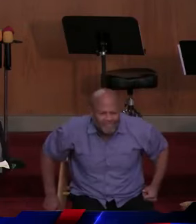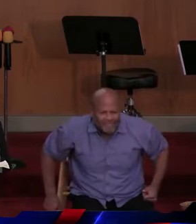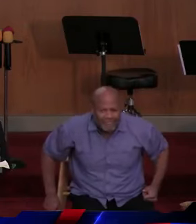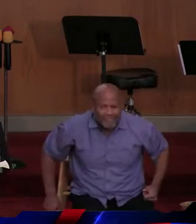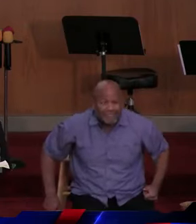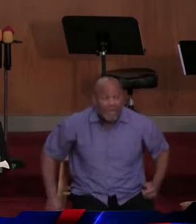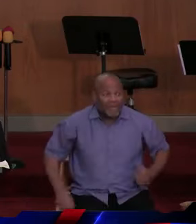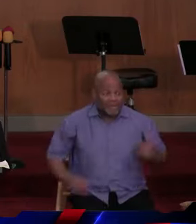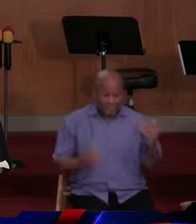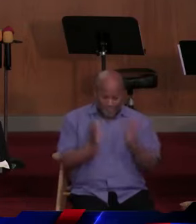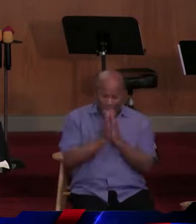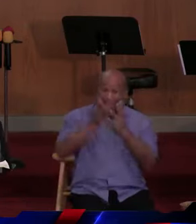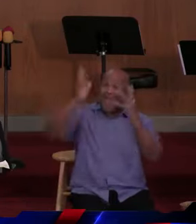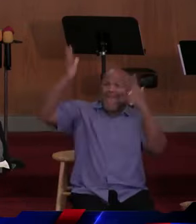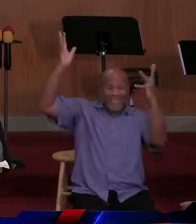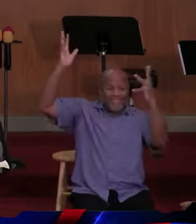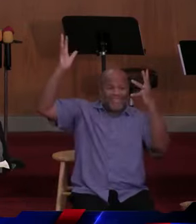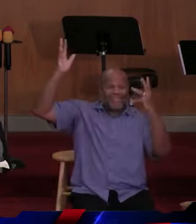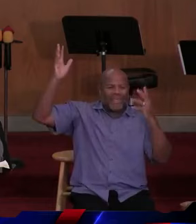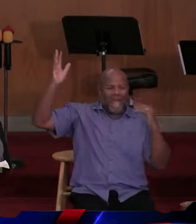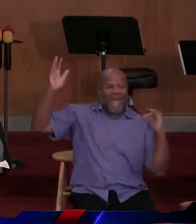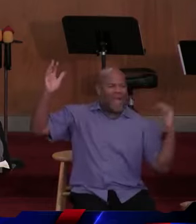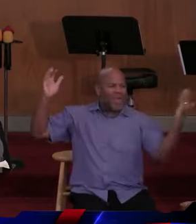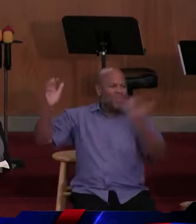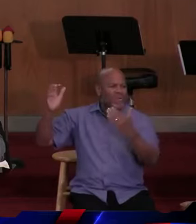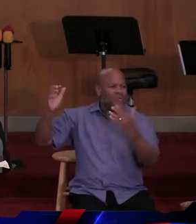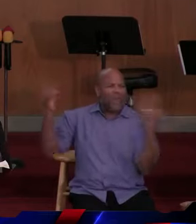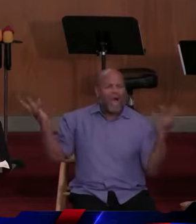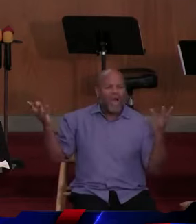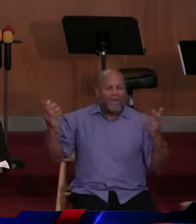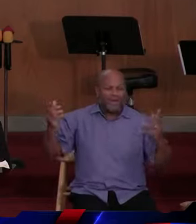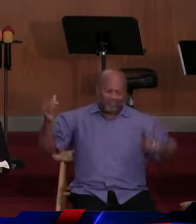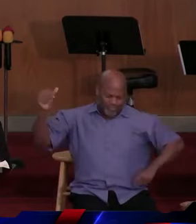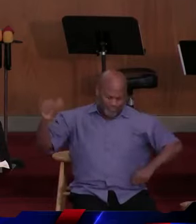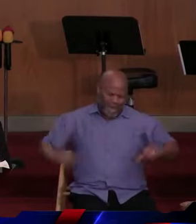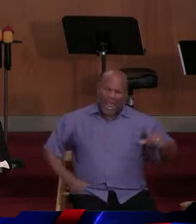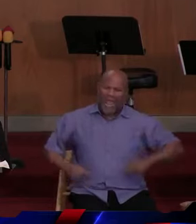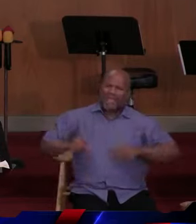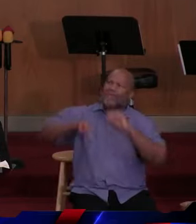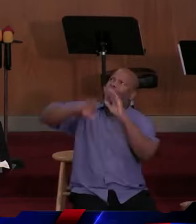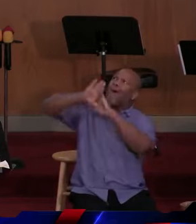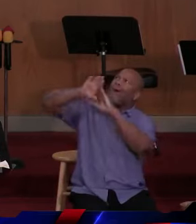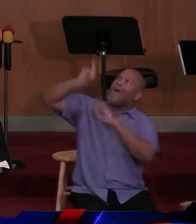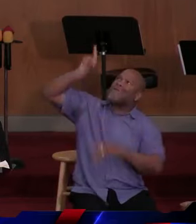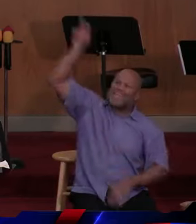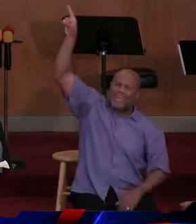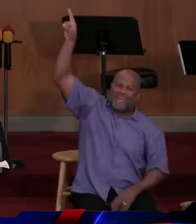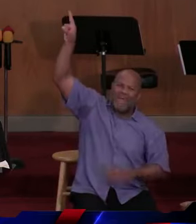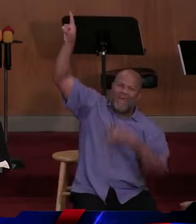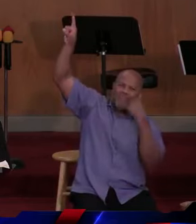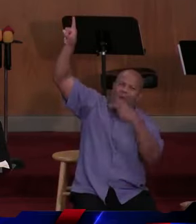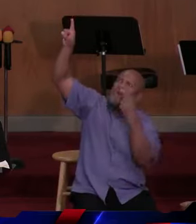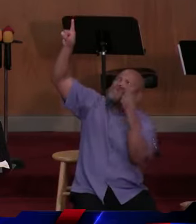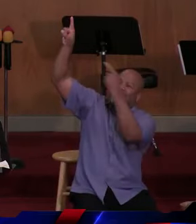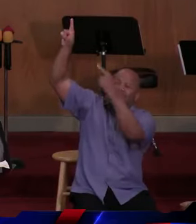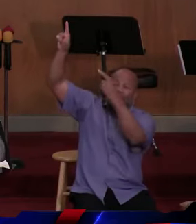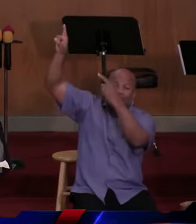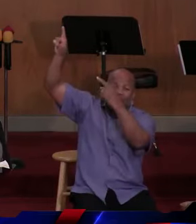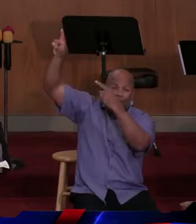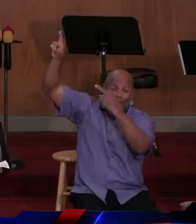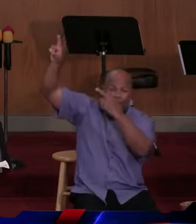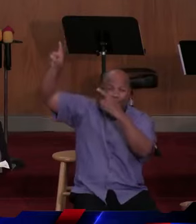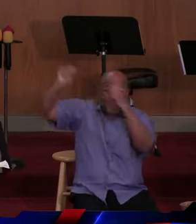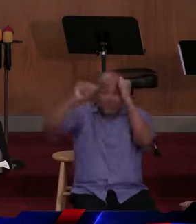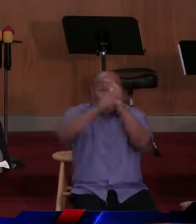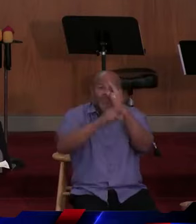Our praise is just bragging on God. When I was little, y'all ain't gonna believe this on the internet,